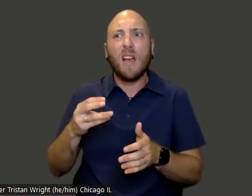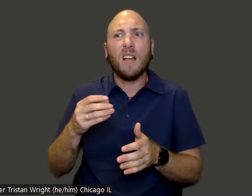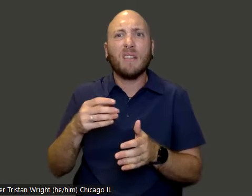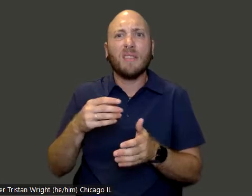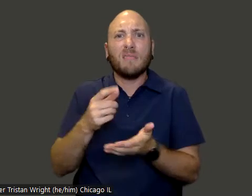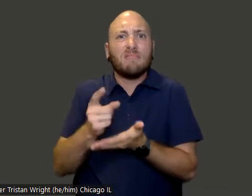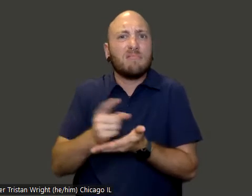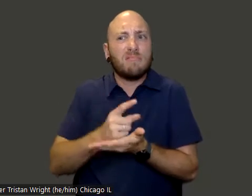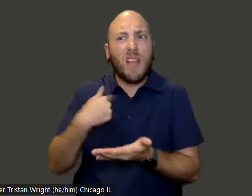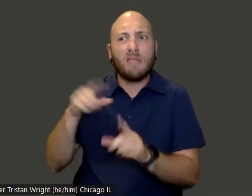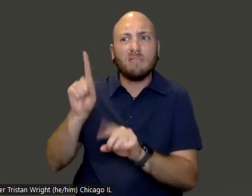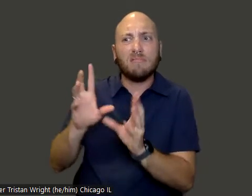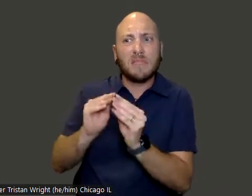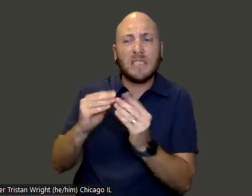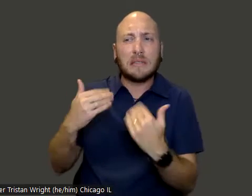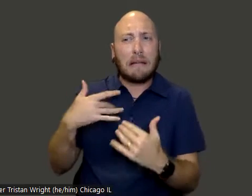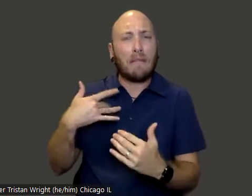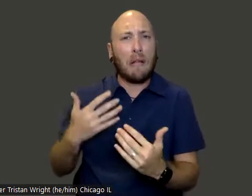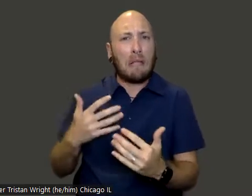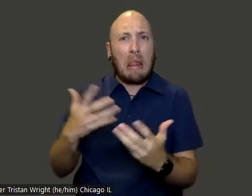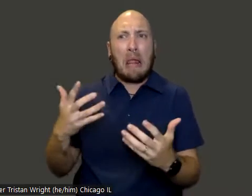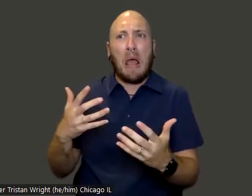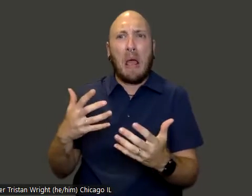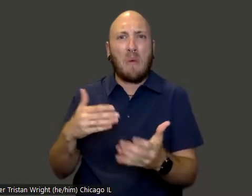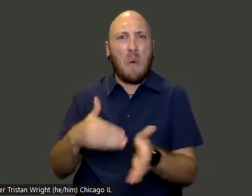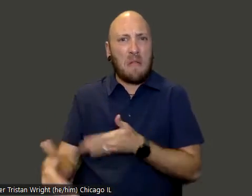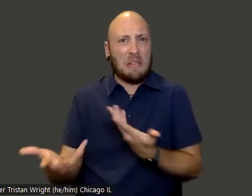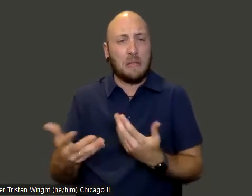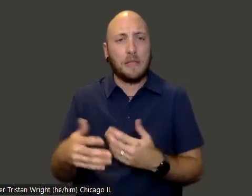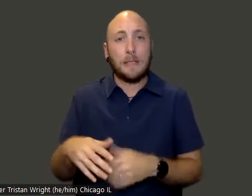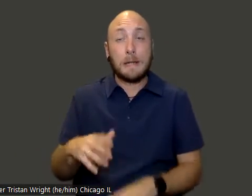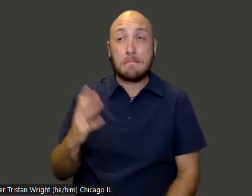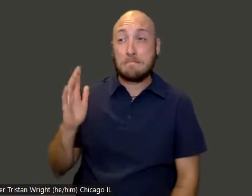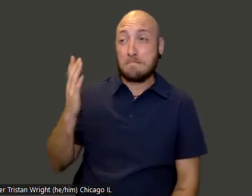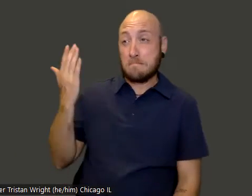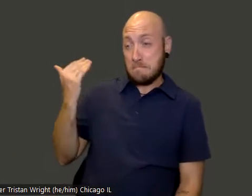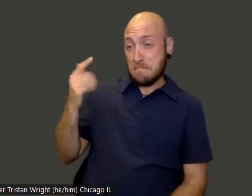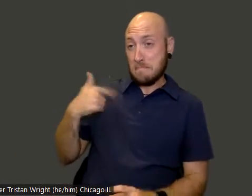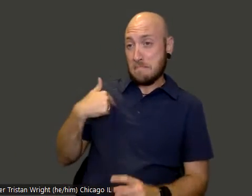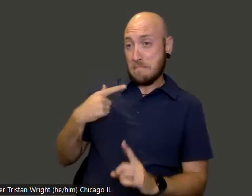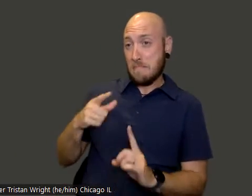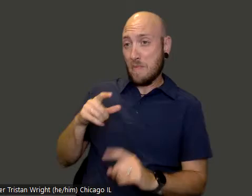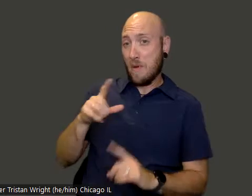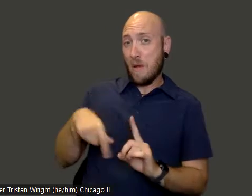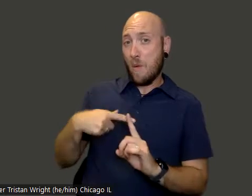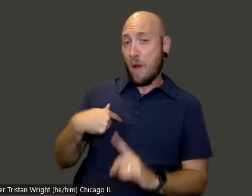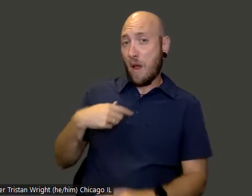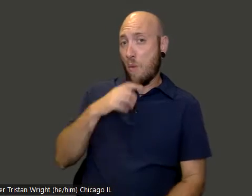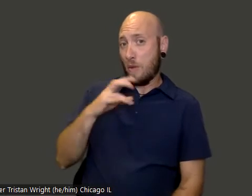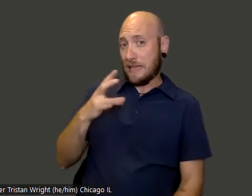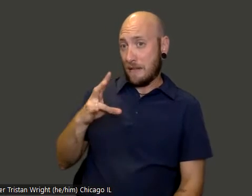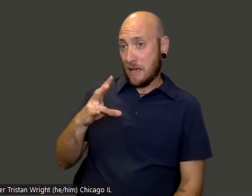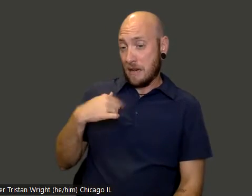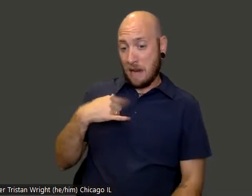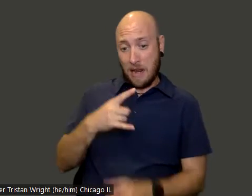And back then, like, I don't really know if I was an alcoholic or not. A lot of people think they were at birth. I don't know what I